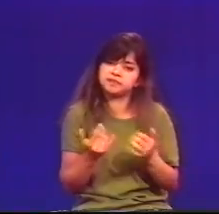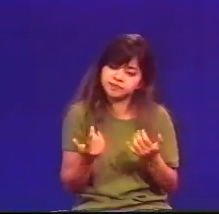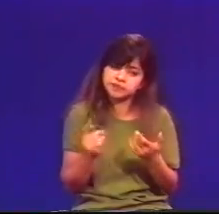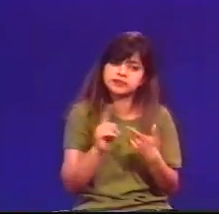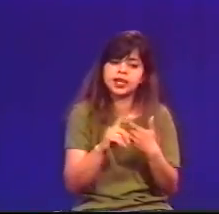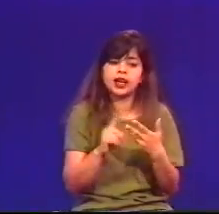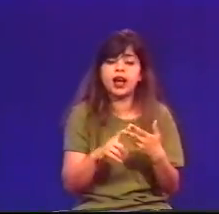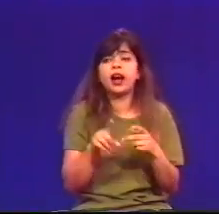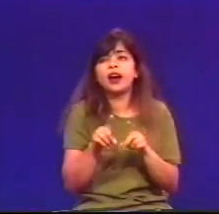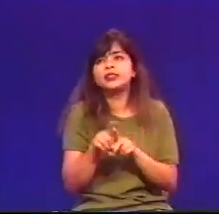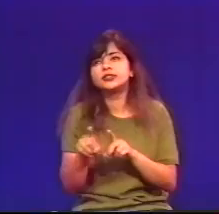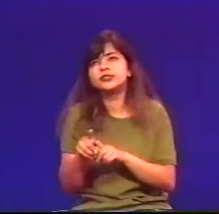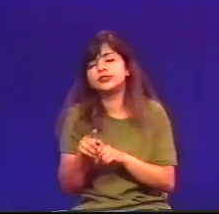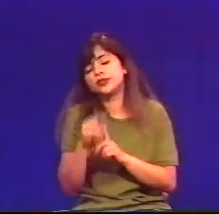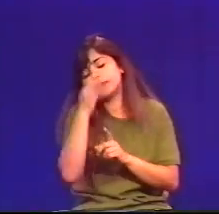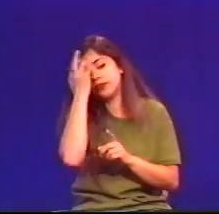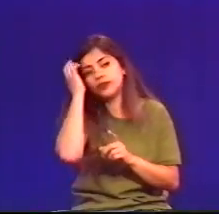And of course I'm still learning.